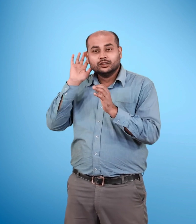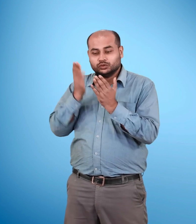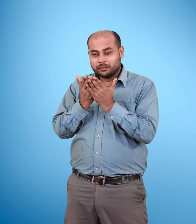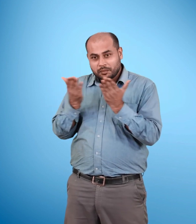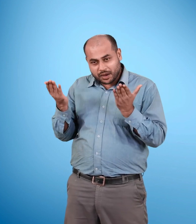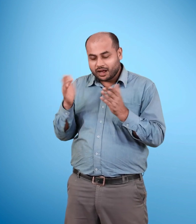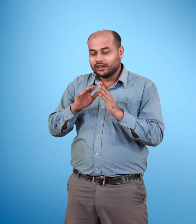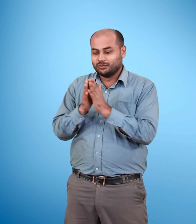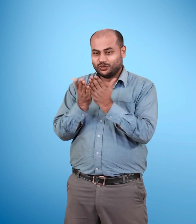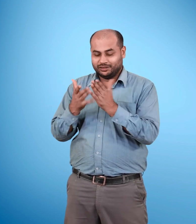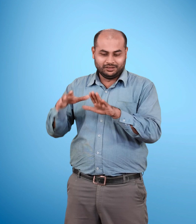and magazines.